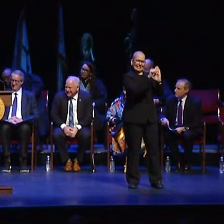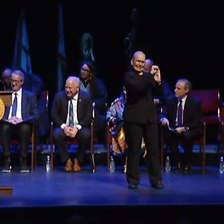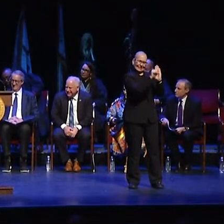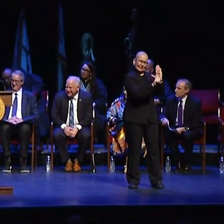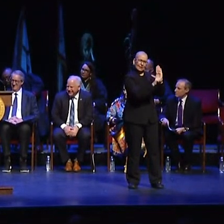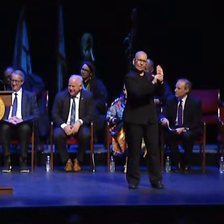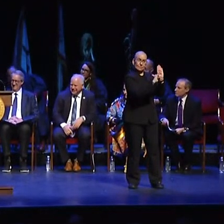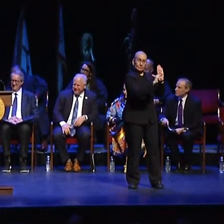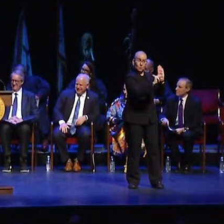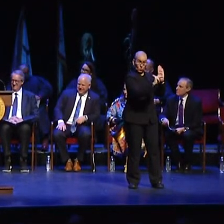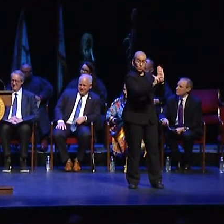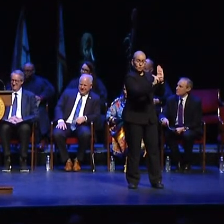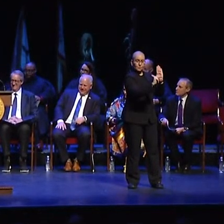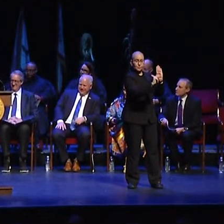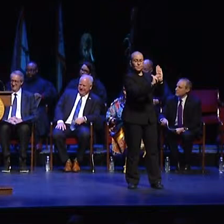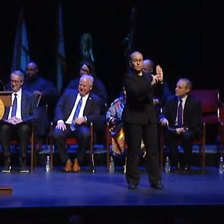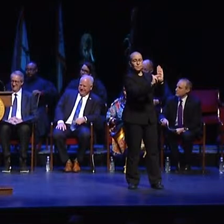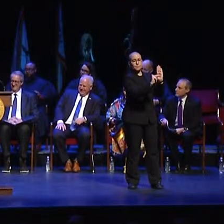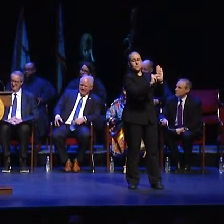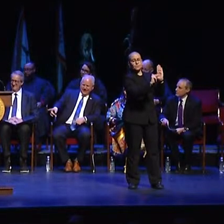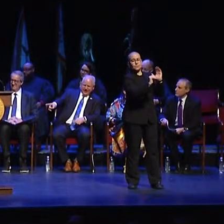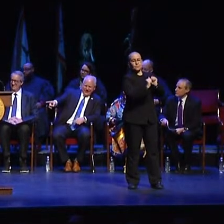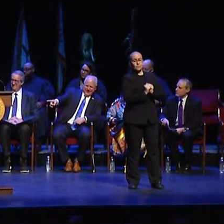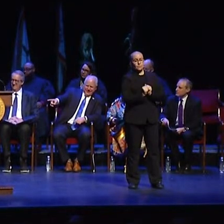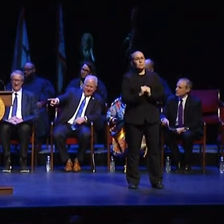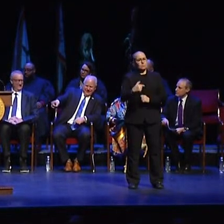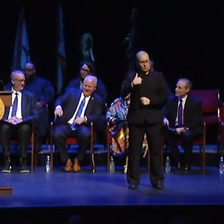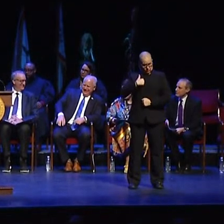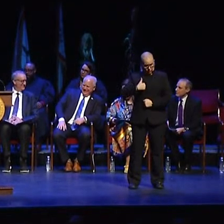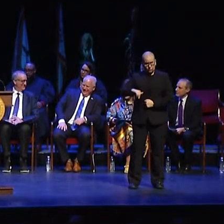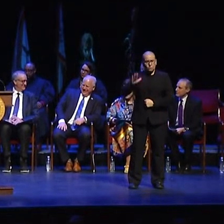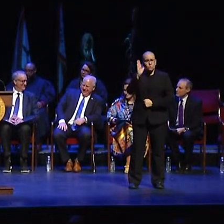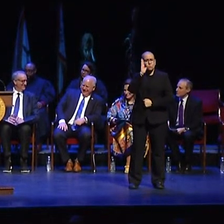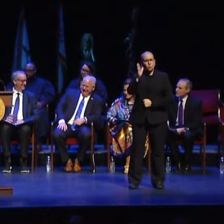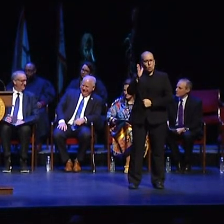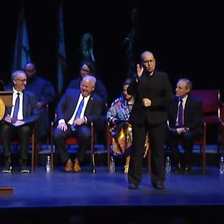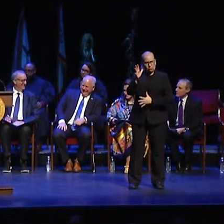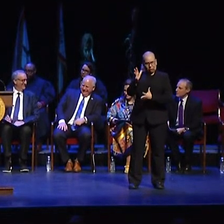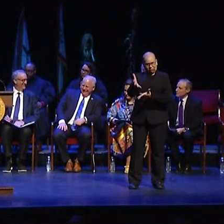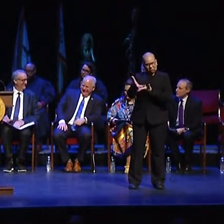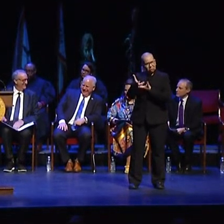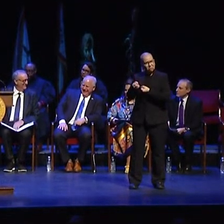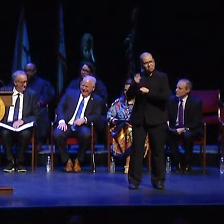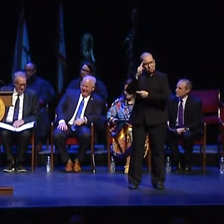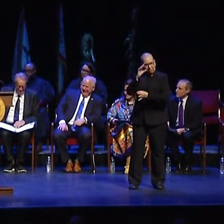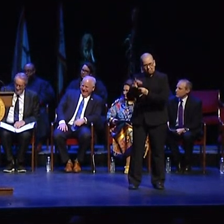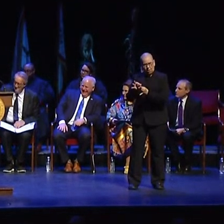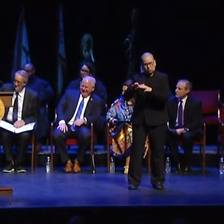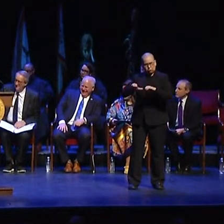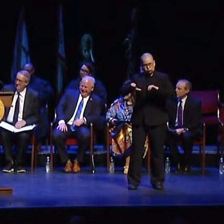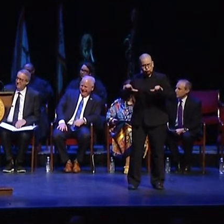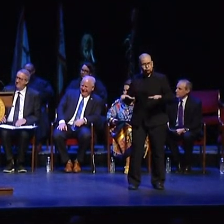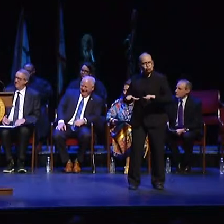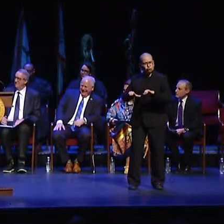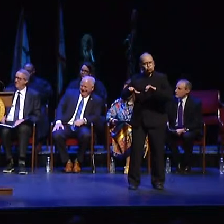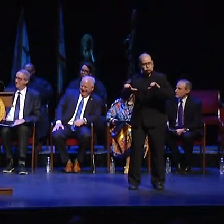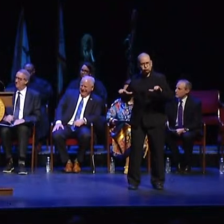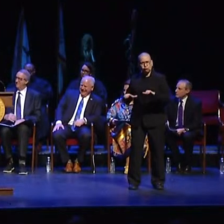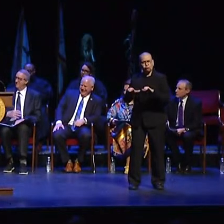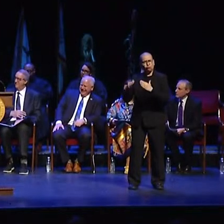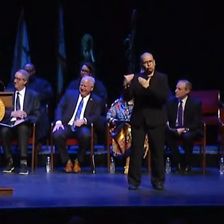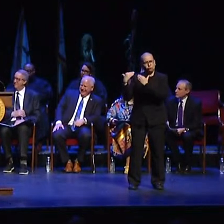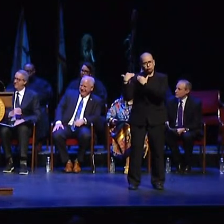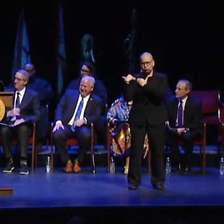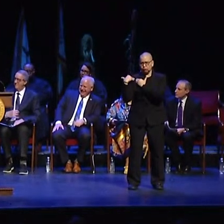And the Constitution of the State of Minnesota. And that I will discharge faithfully. And that I will discharge faithfully. The duties of the Office